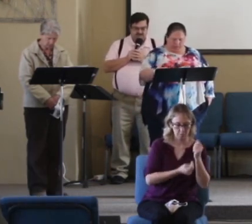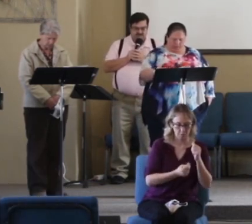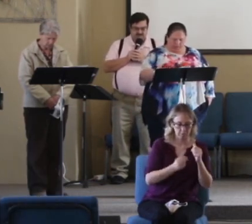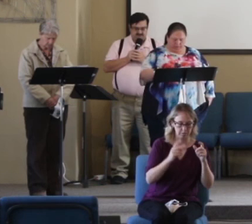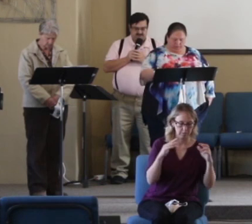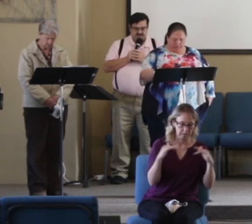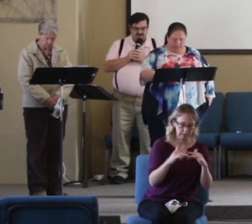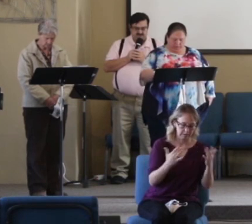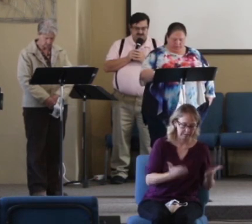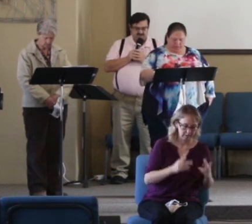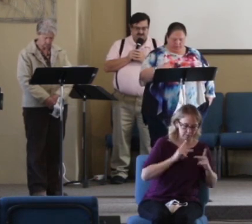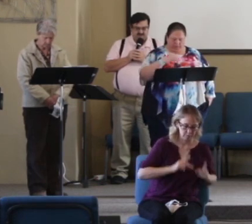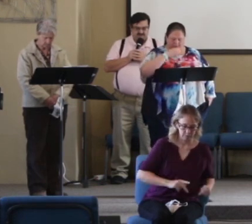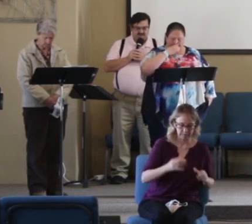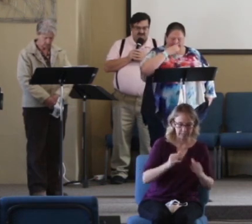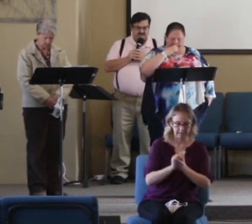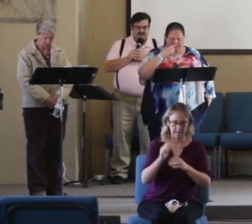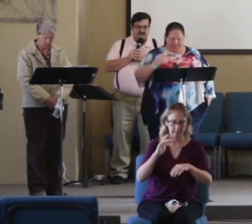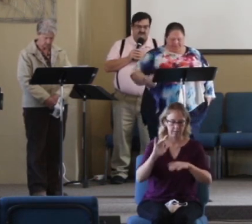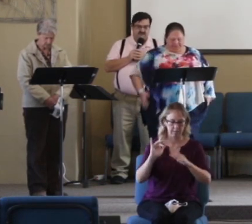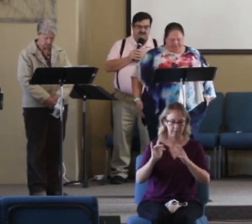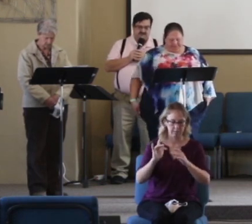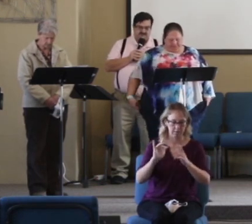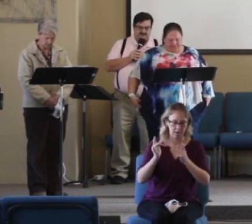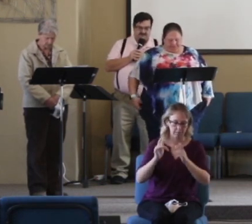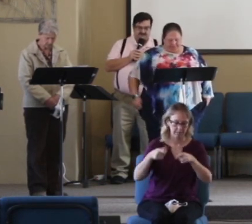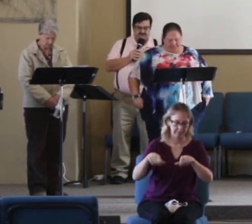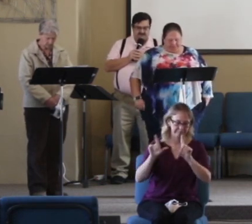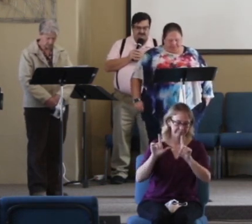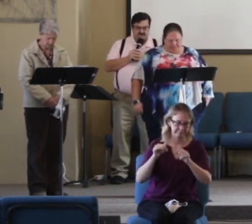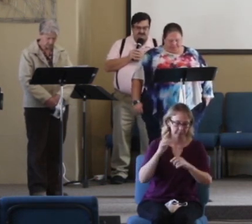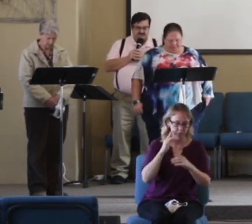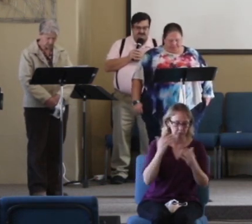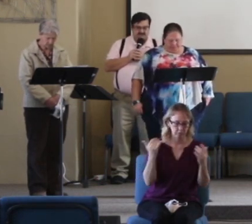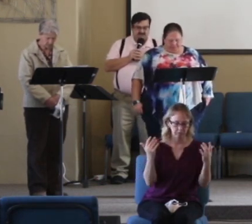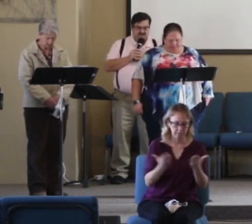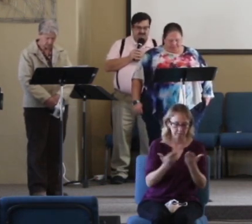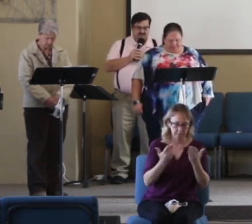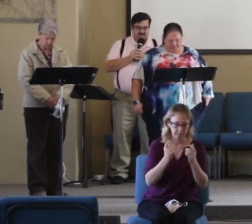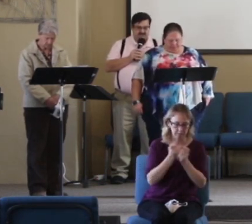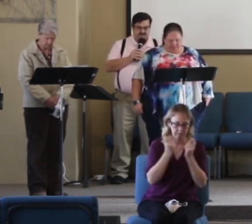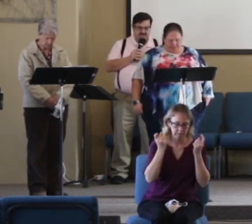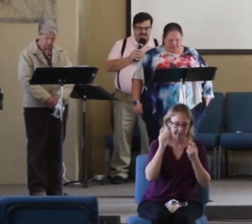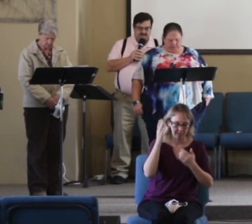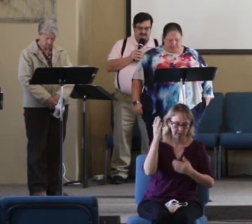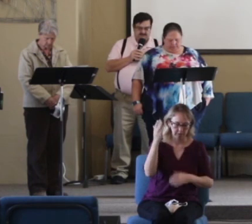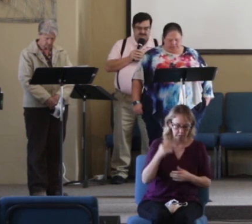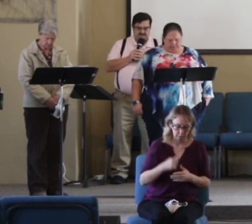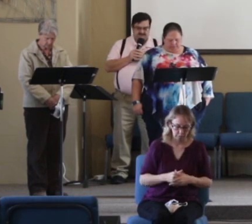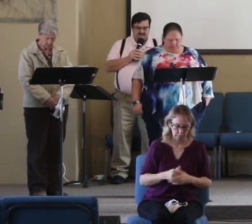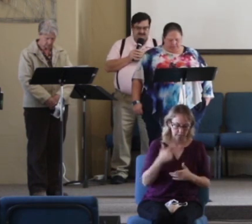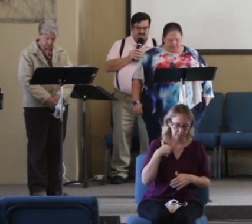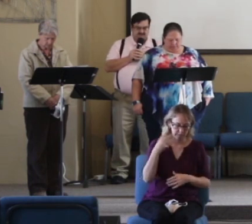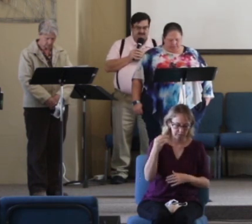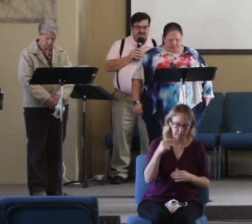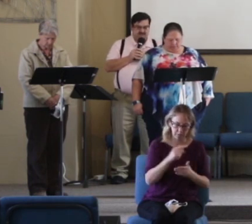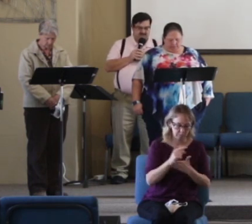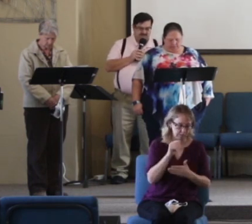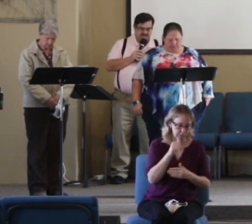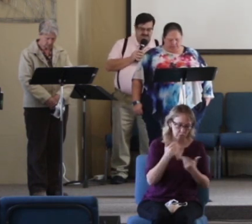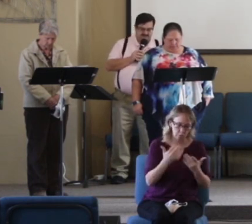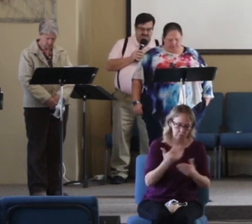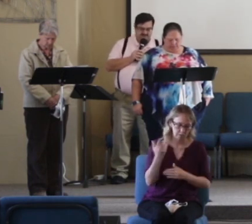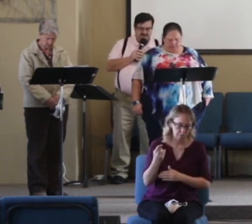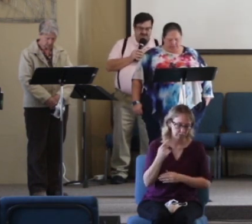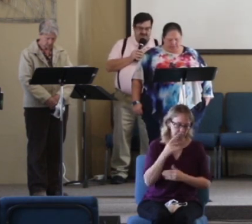You and to celebrate Your presence among us. As we go out this week, let us not wait till Thursday to